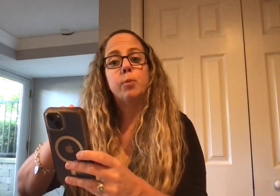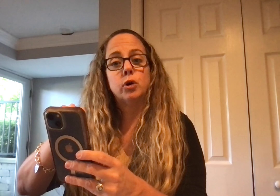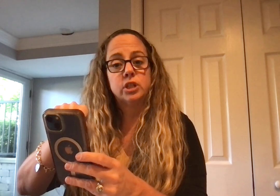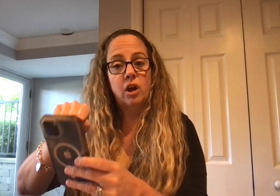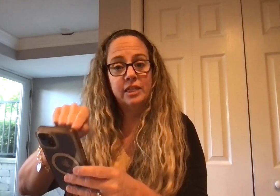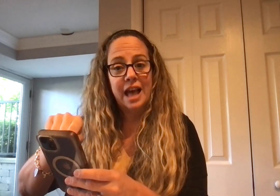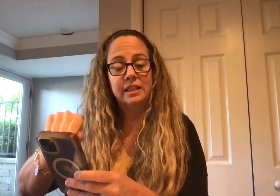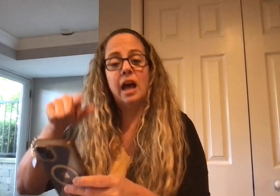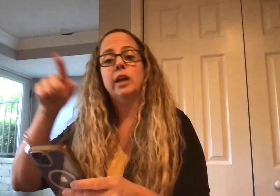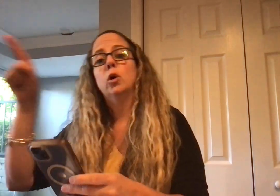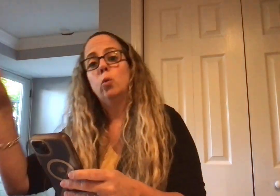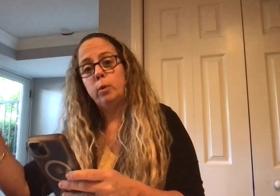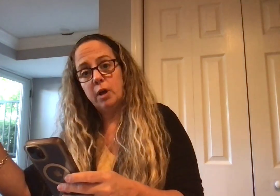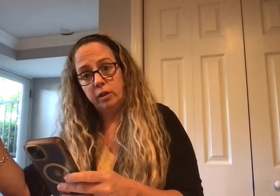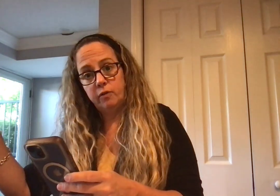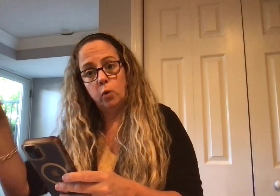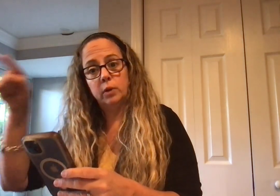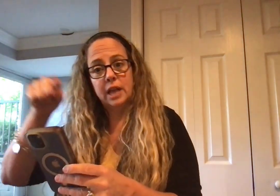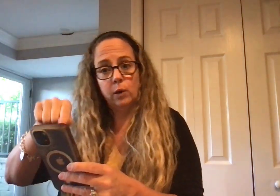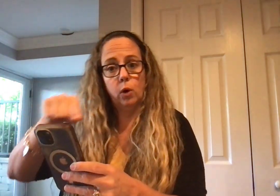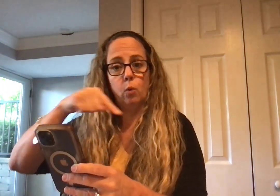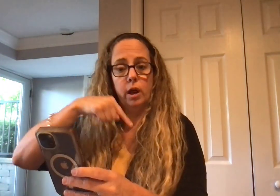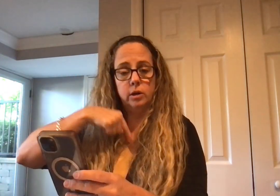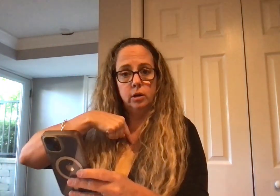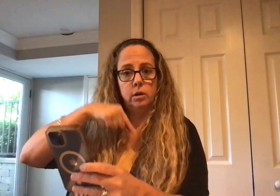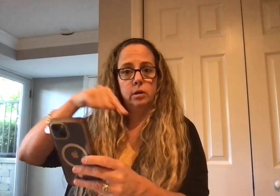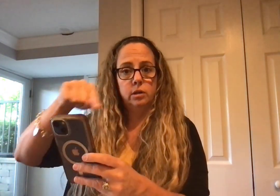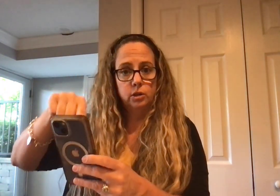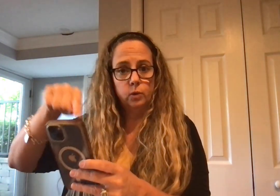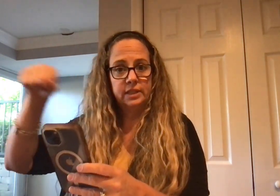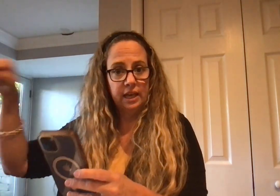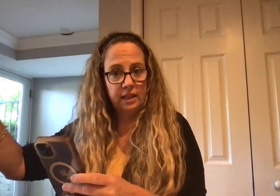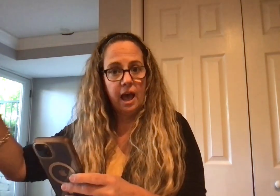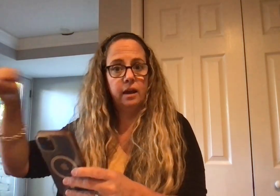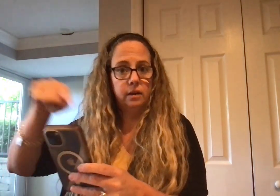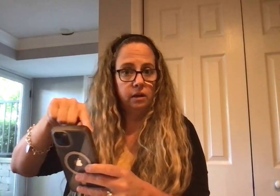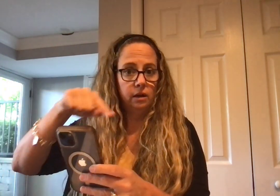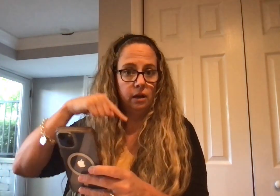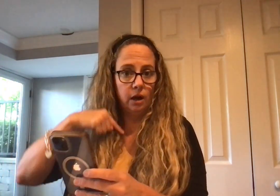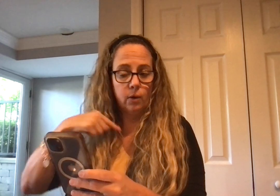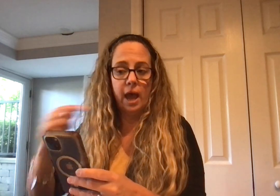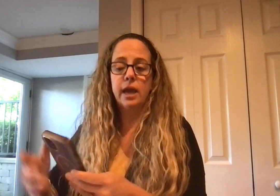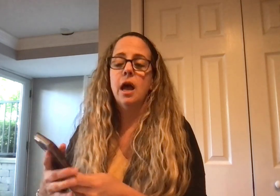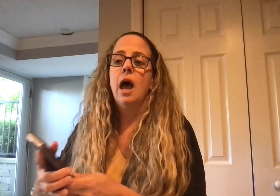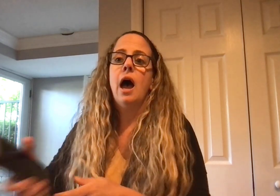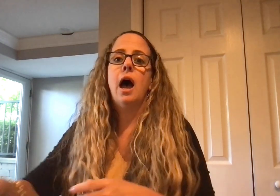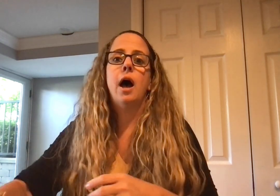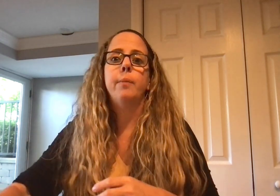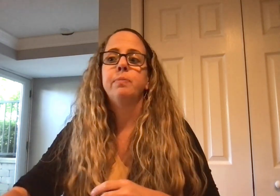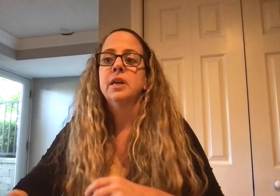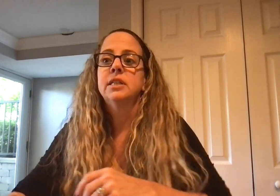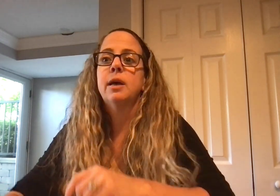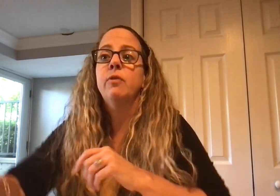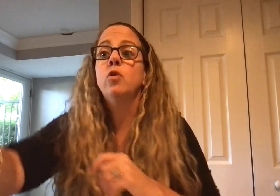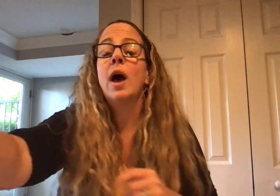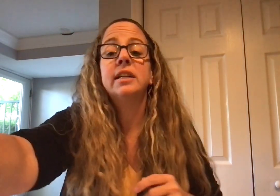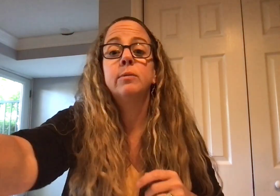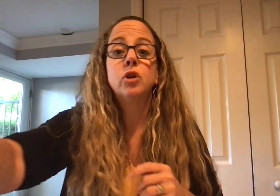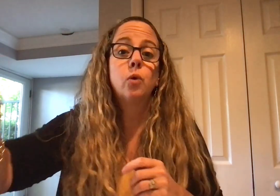person on that line would be on the phone with 911. So it's like that. Okay. Some of you had some good